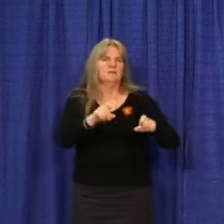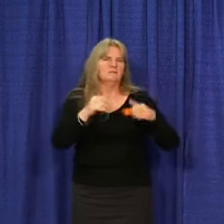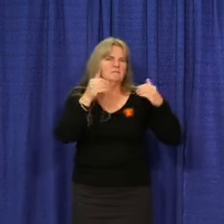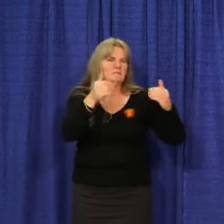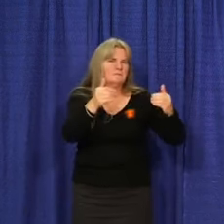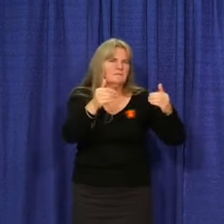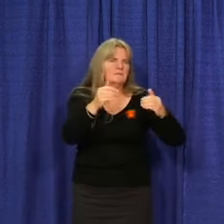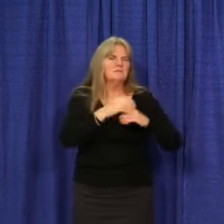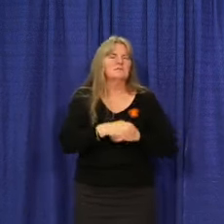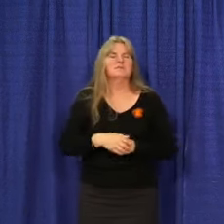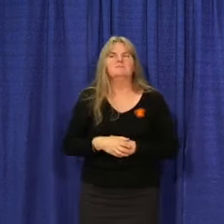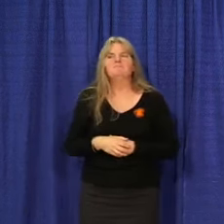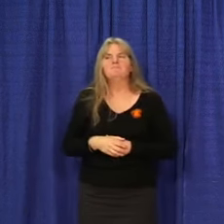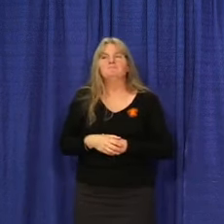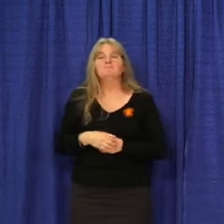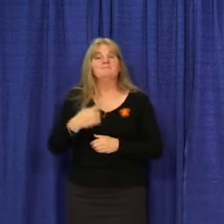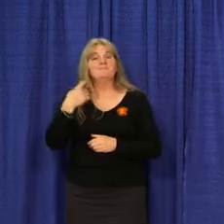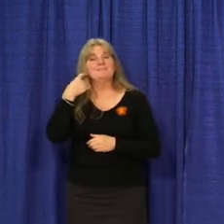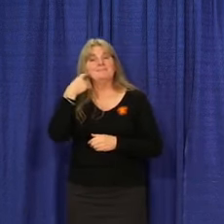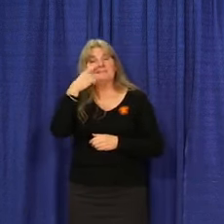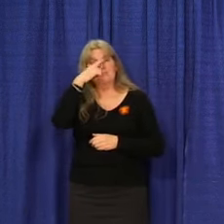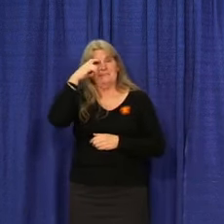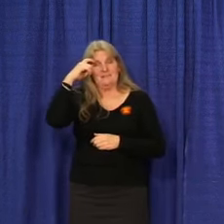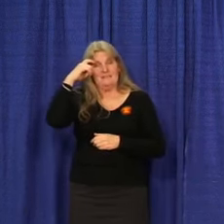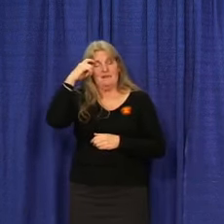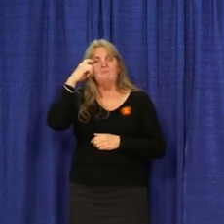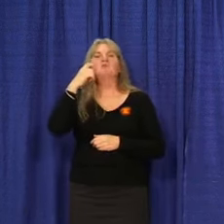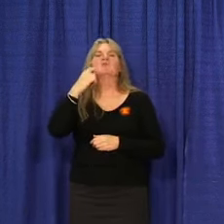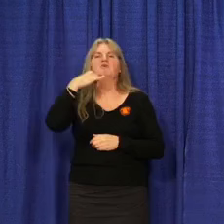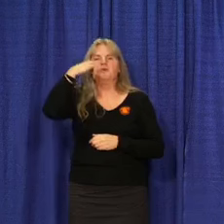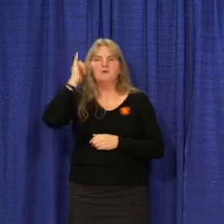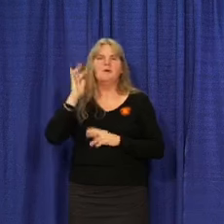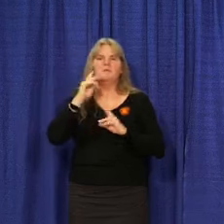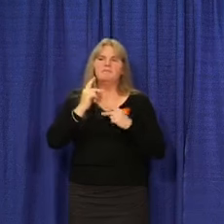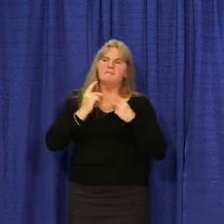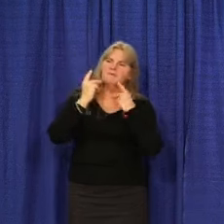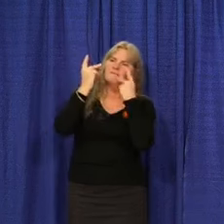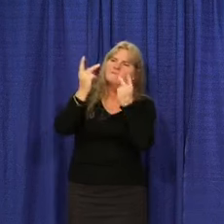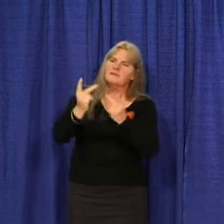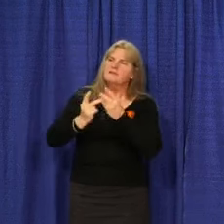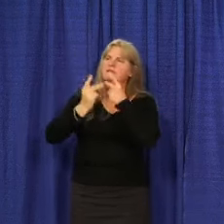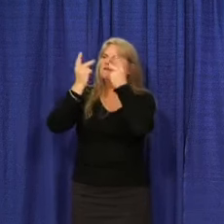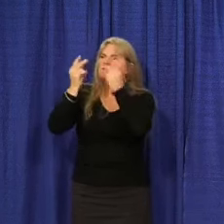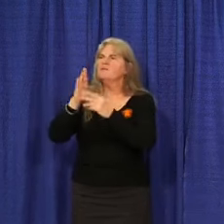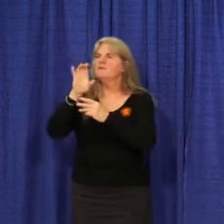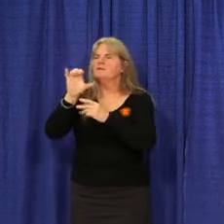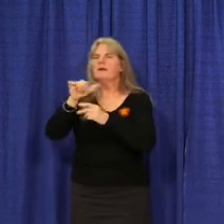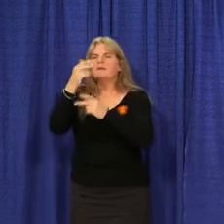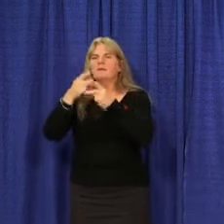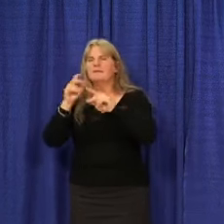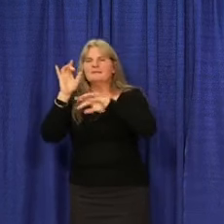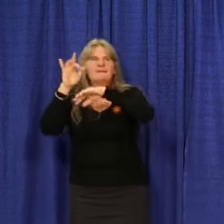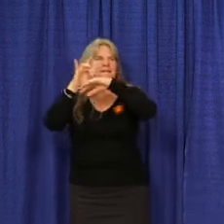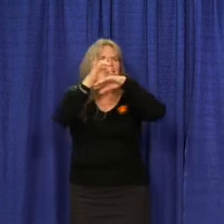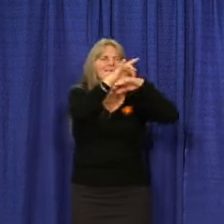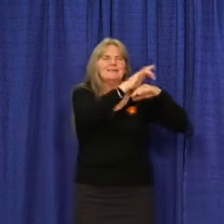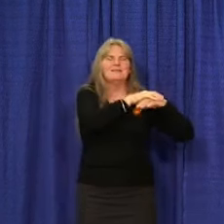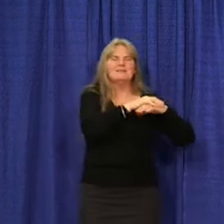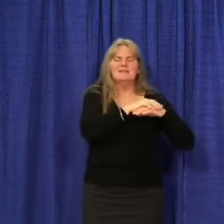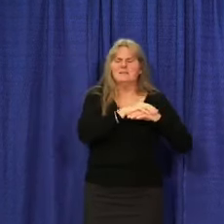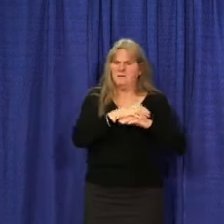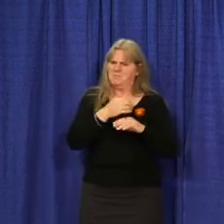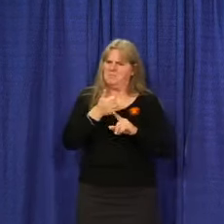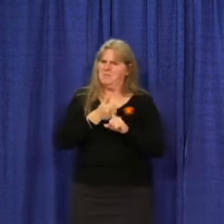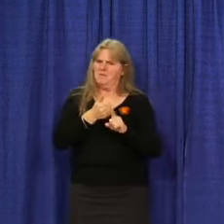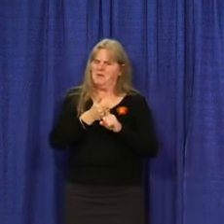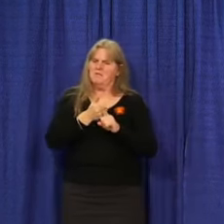When summer arrived, more and more Yukoners traveled to BC and parts beyond. I'd like to think that any one of them would have been able to identify